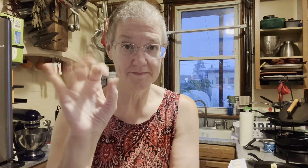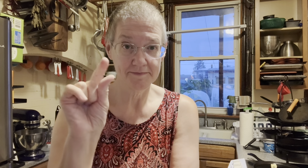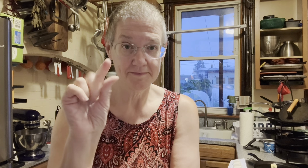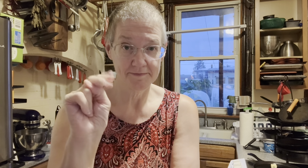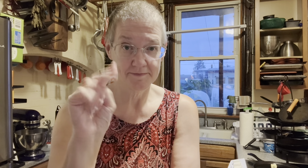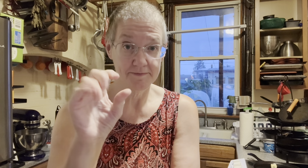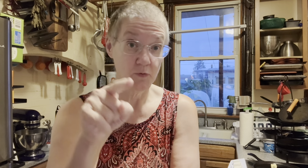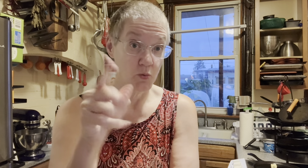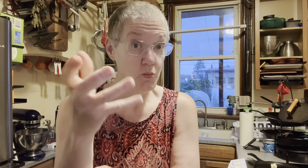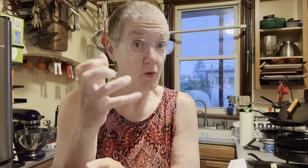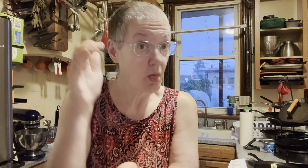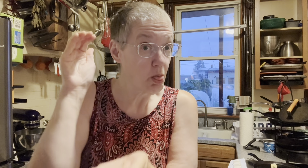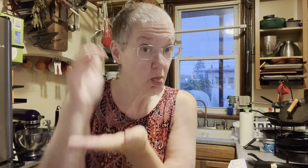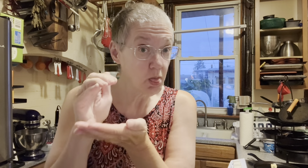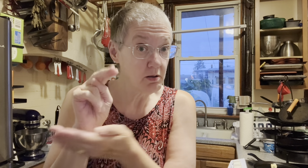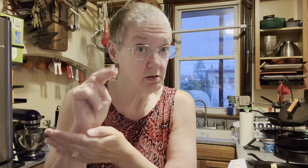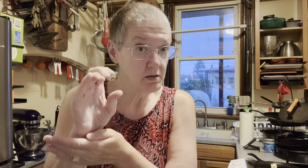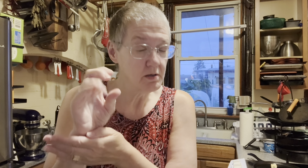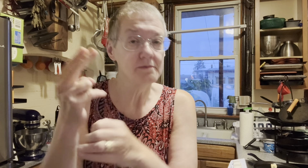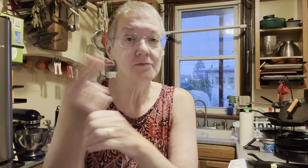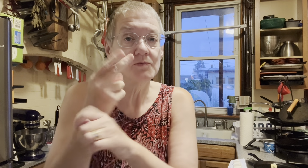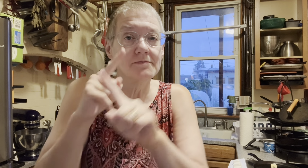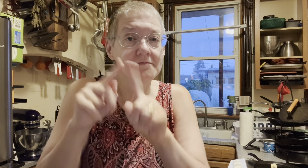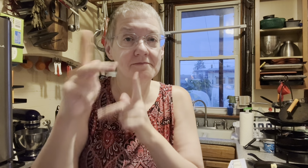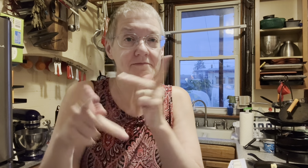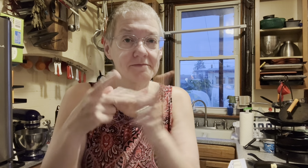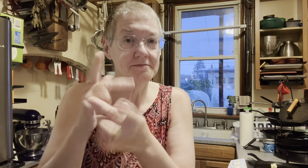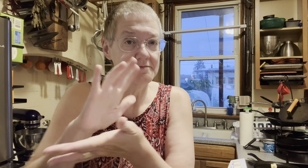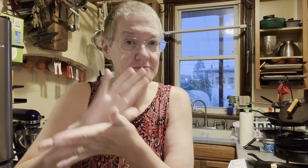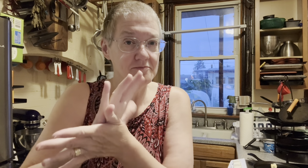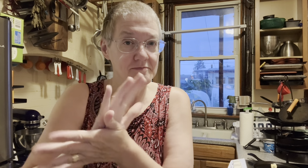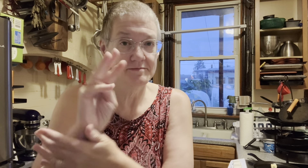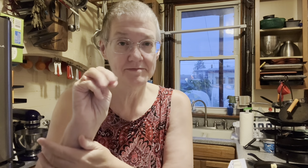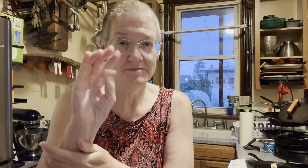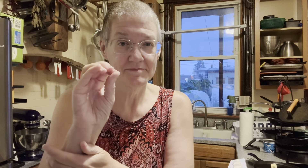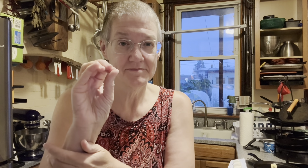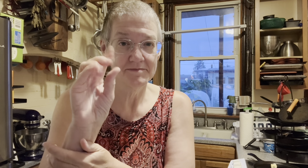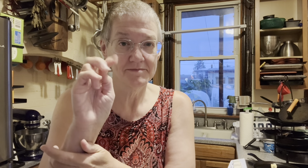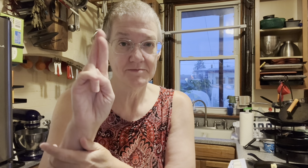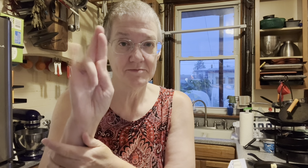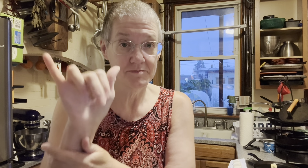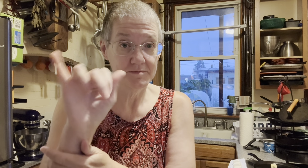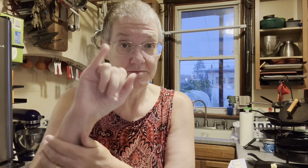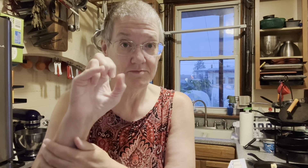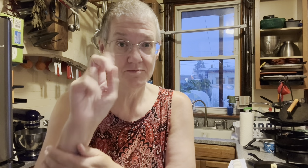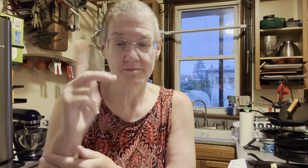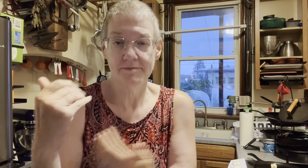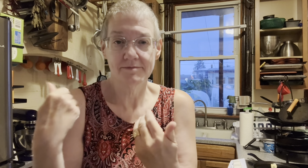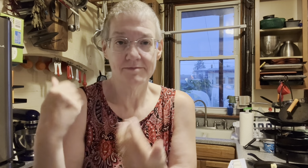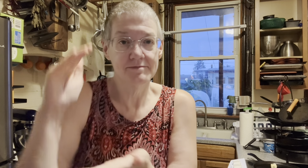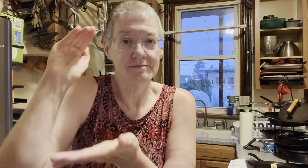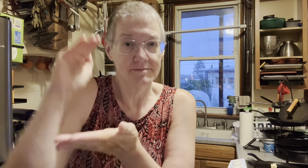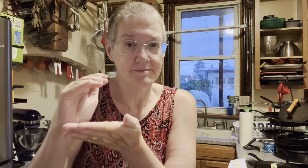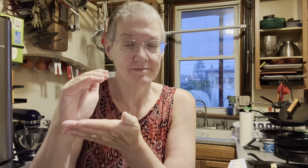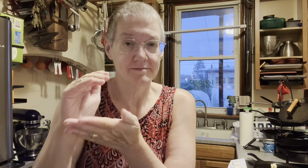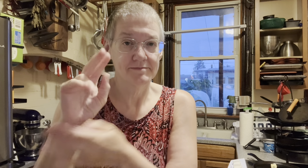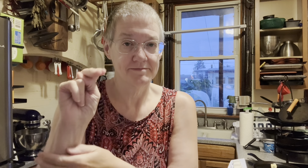That's 2.9 grams of net carbs, but if you want a lower carb cheese, use something like Monterey Jack. There's less carbs